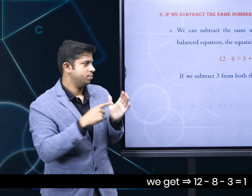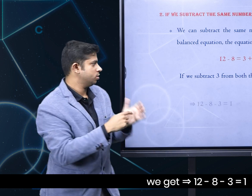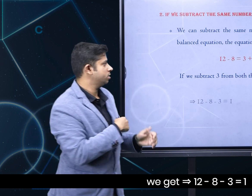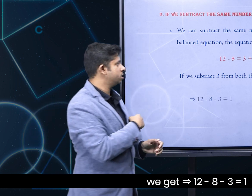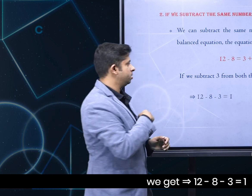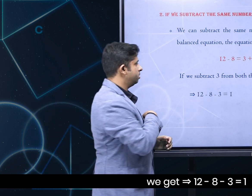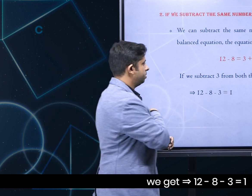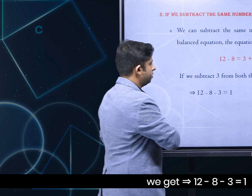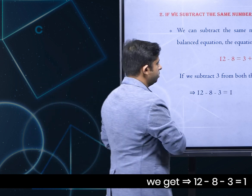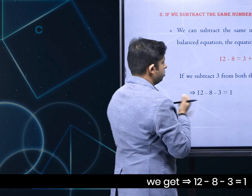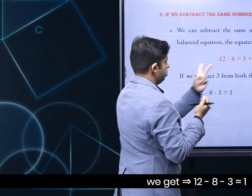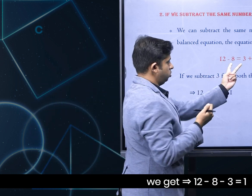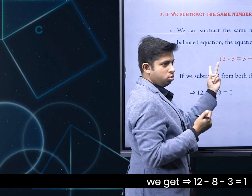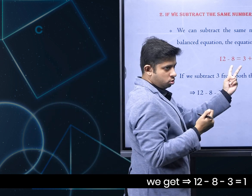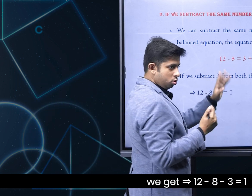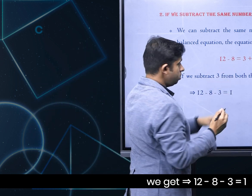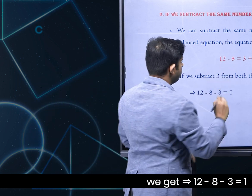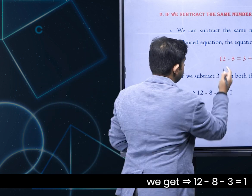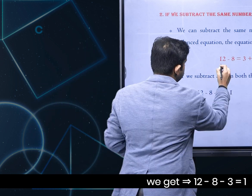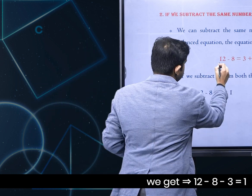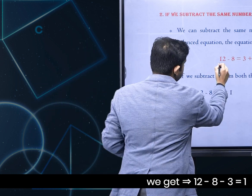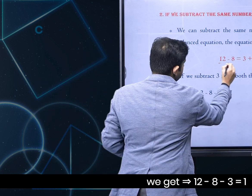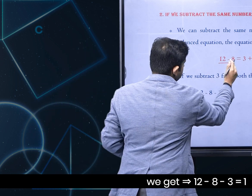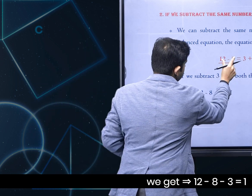get 12 minus 8